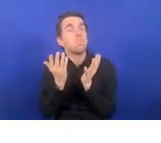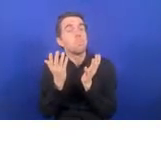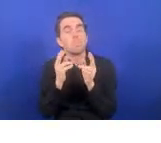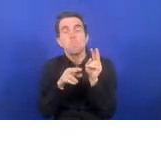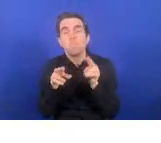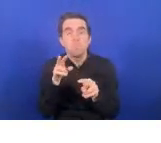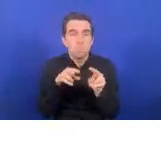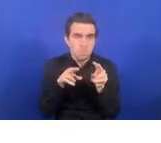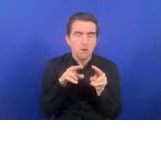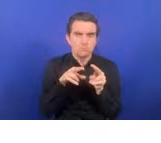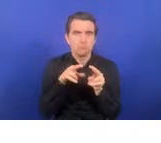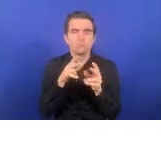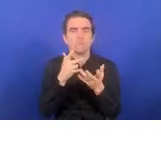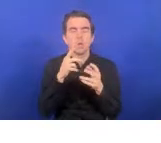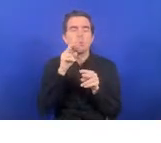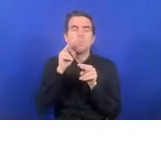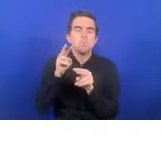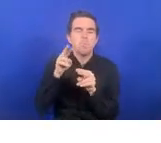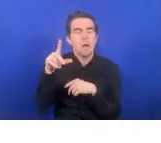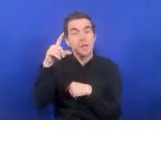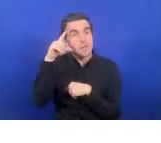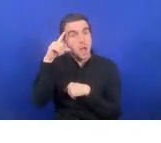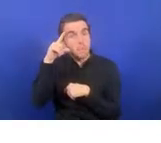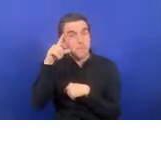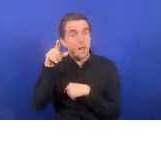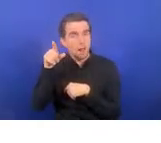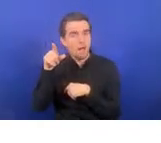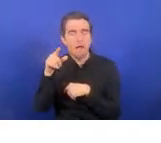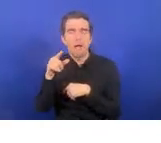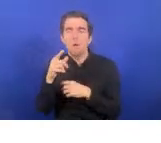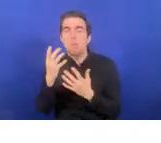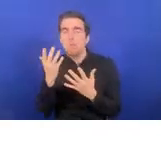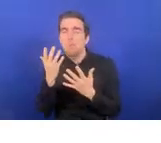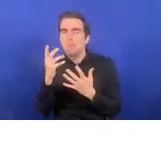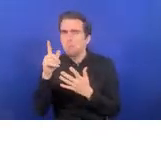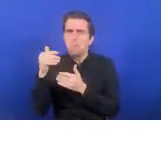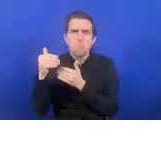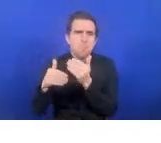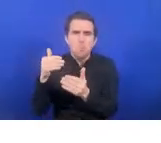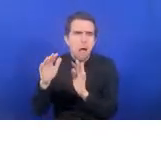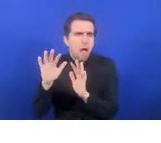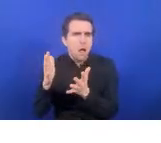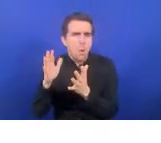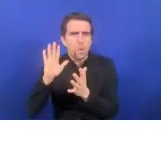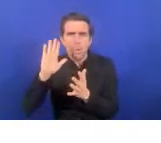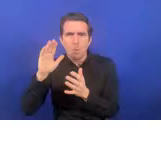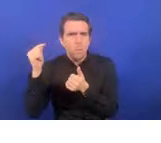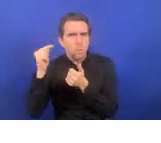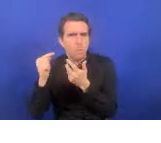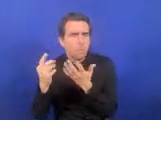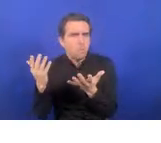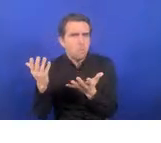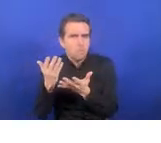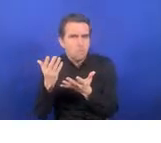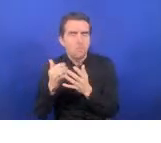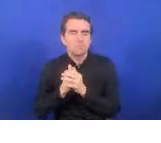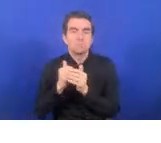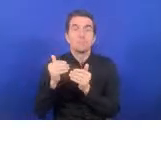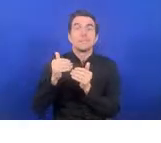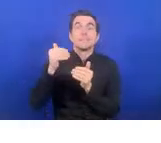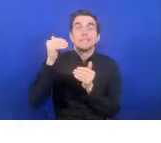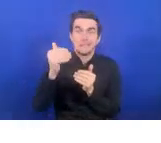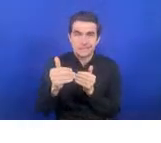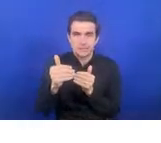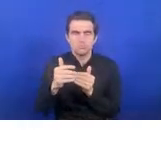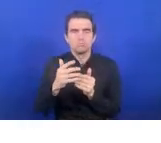thematic areas. And then finally, you can, once you've taken these 3 steps, or at any stage, you can look at